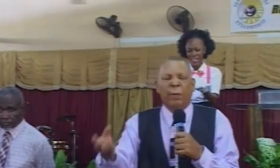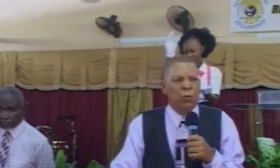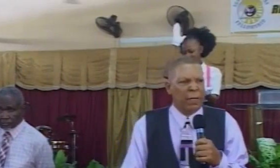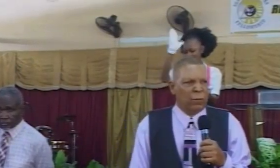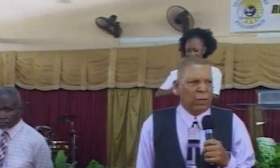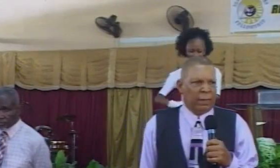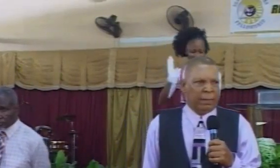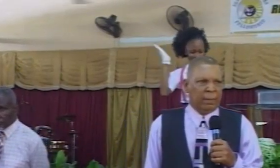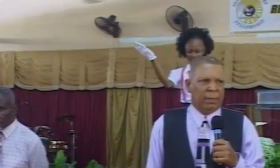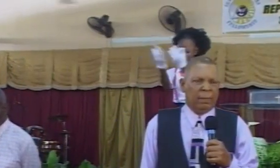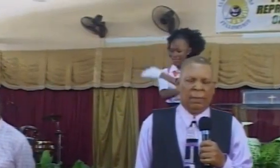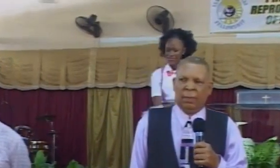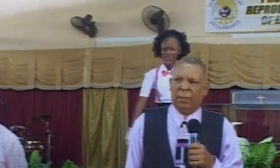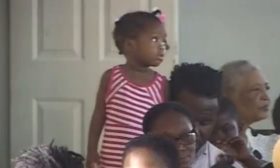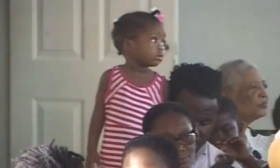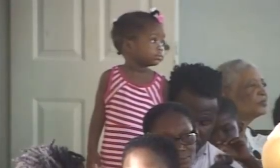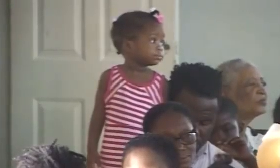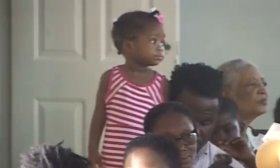them from Roman rule.